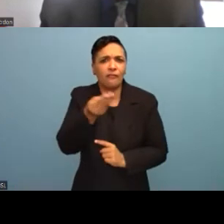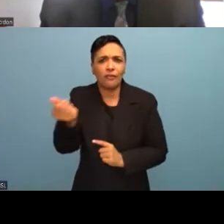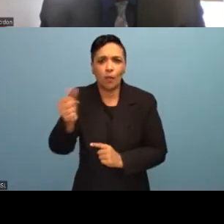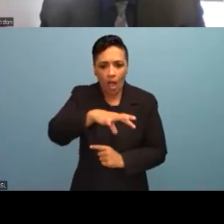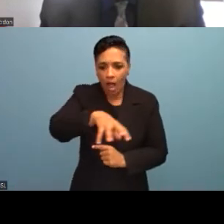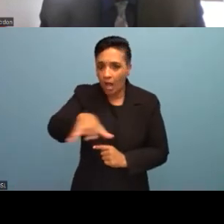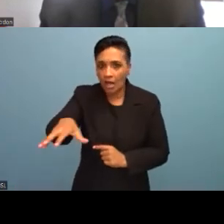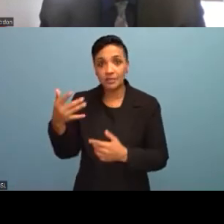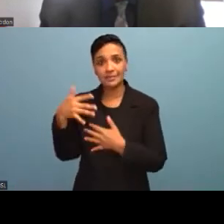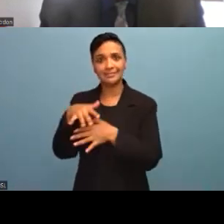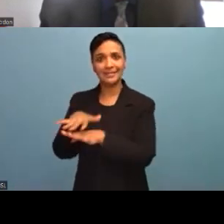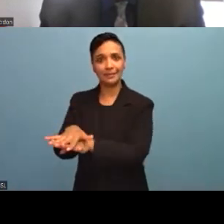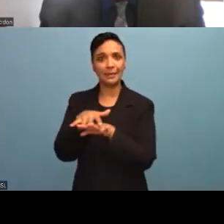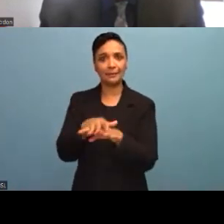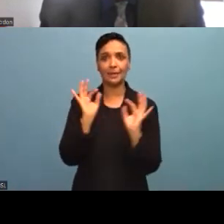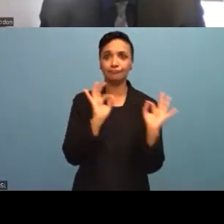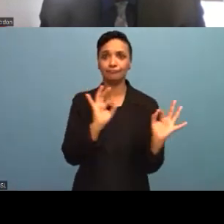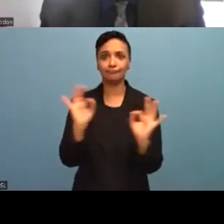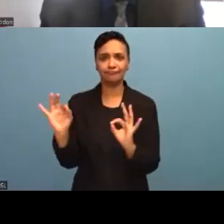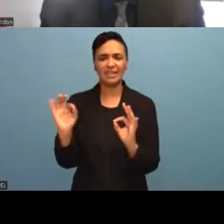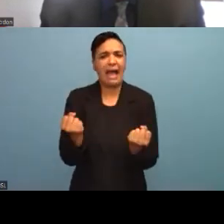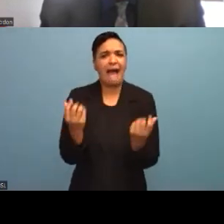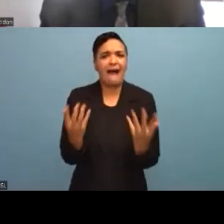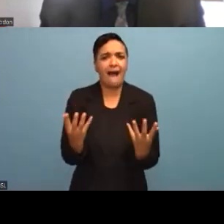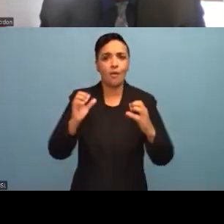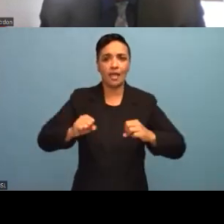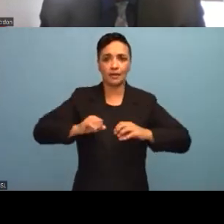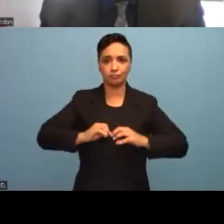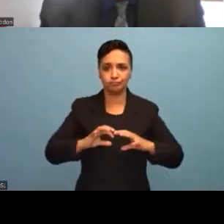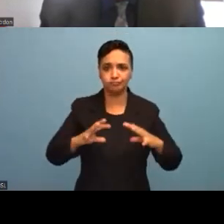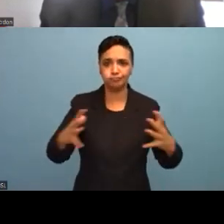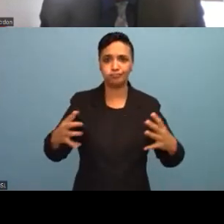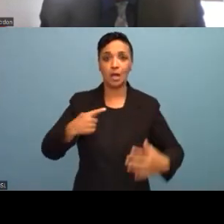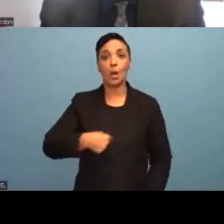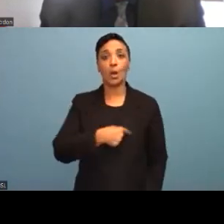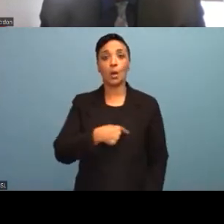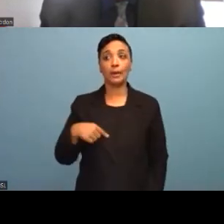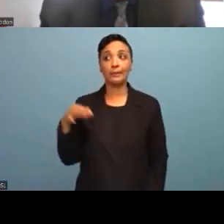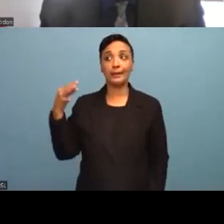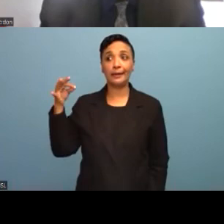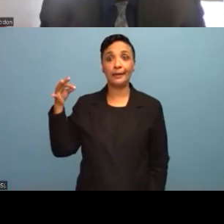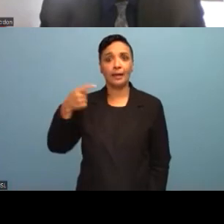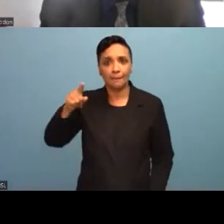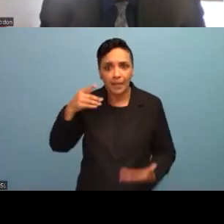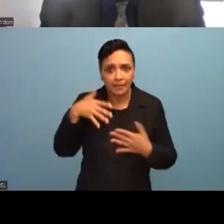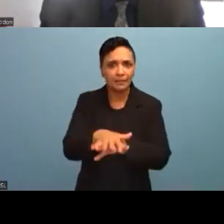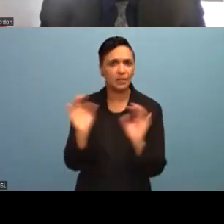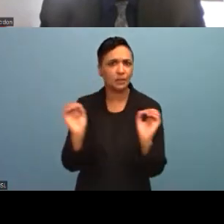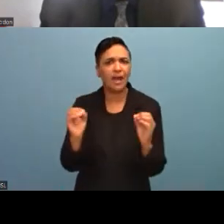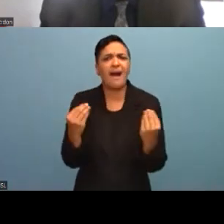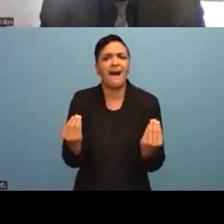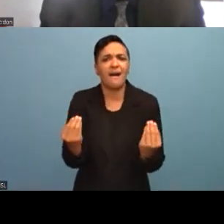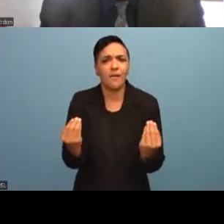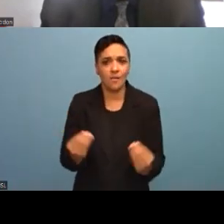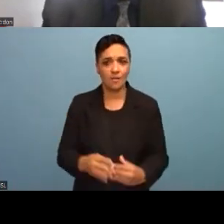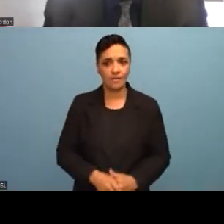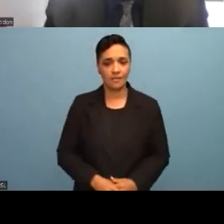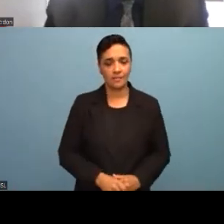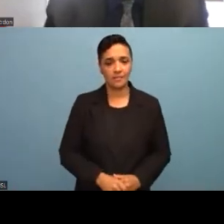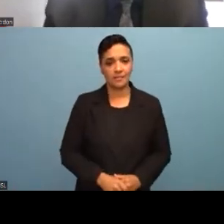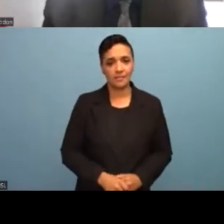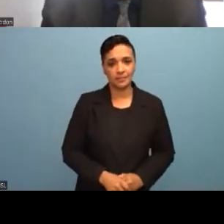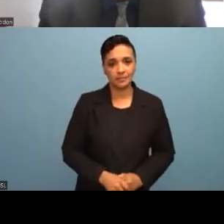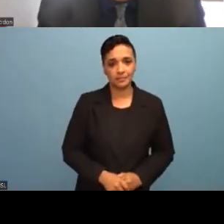at scale. So how can we move past commitment? That's the question. Yes,